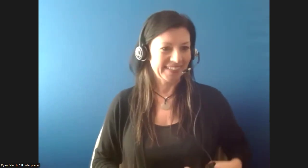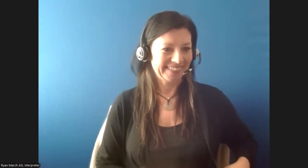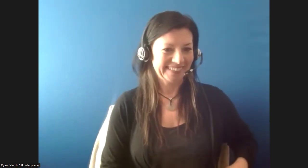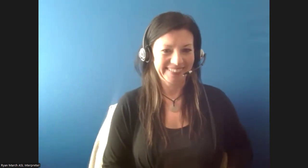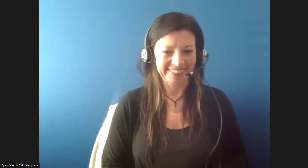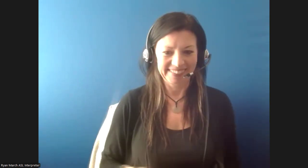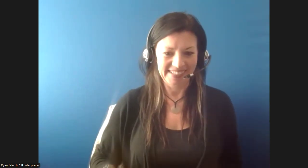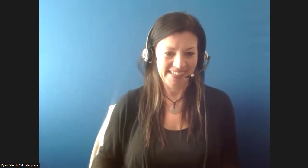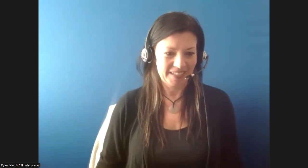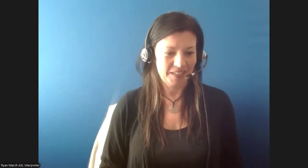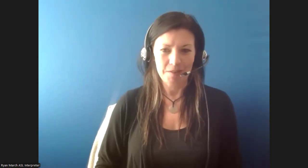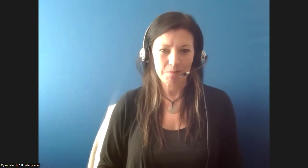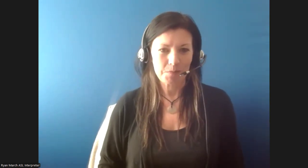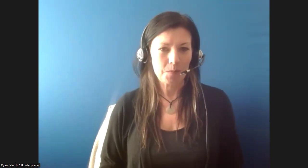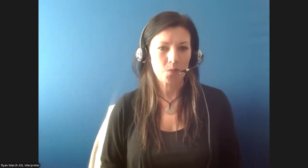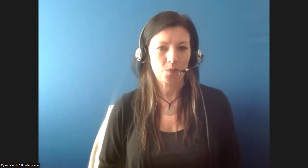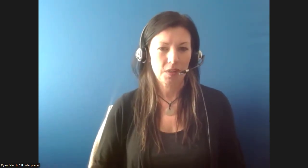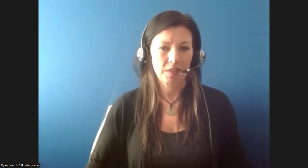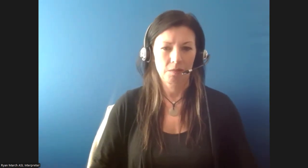right.